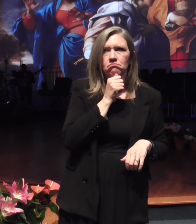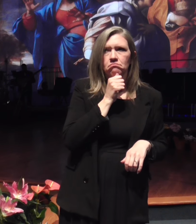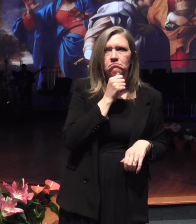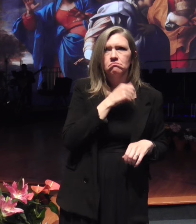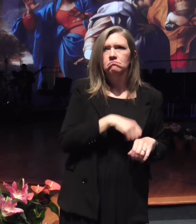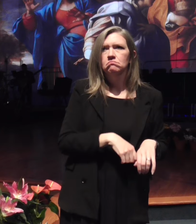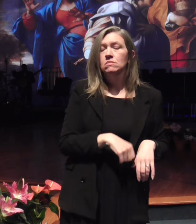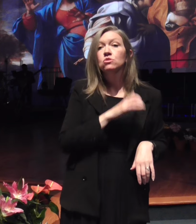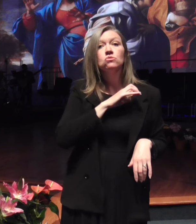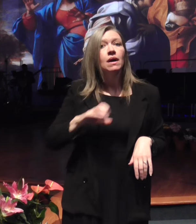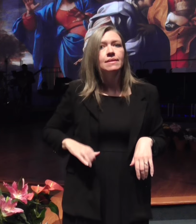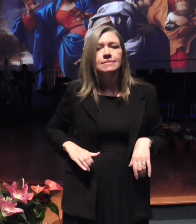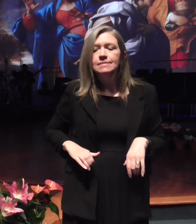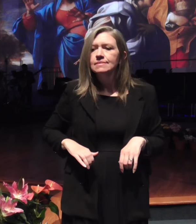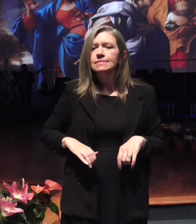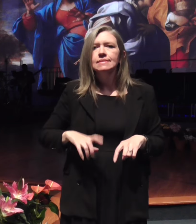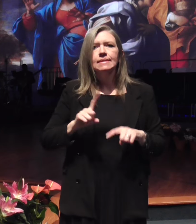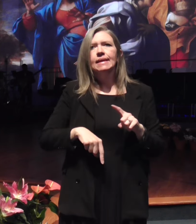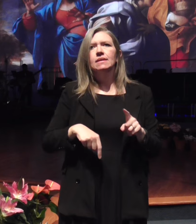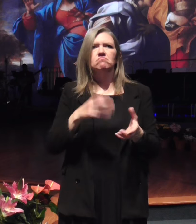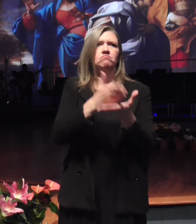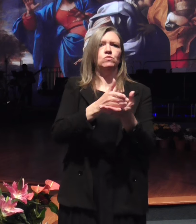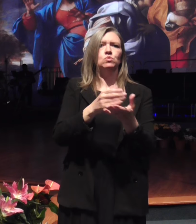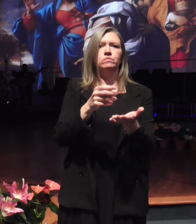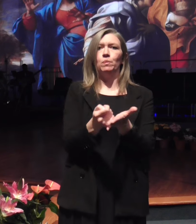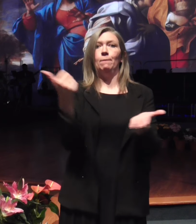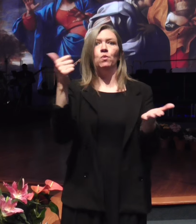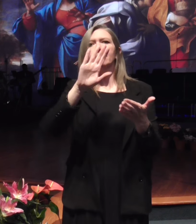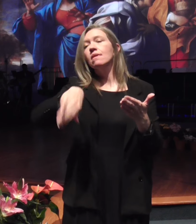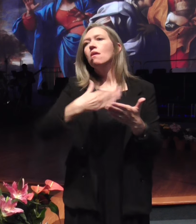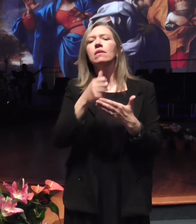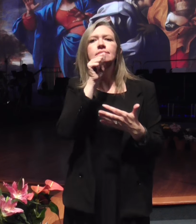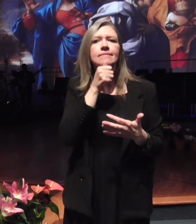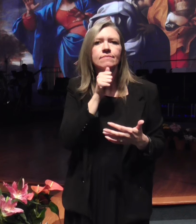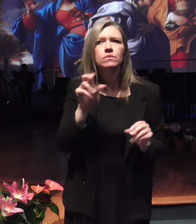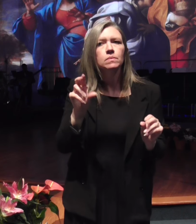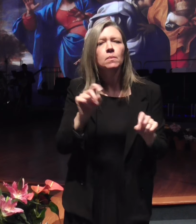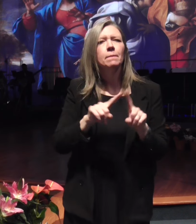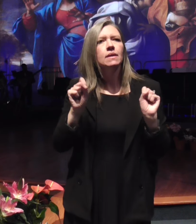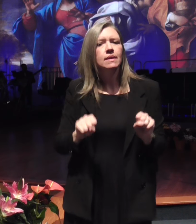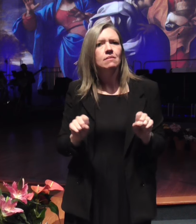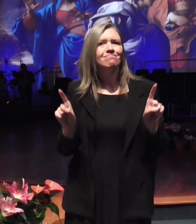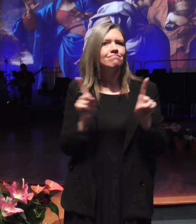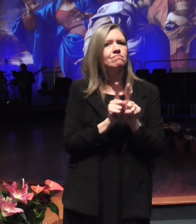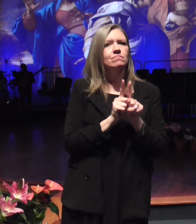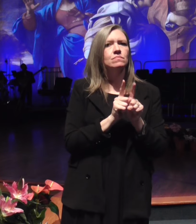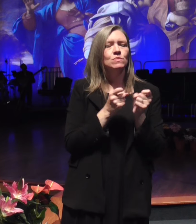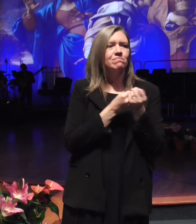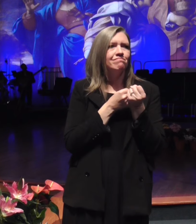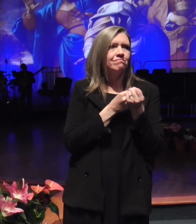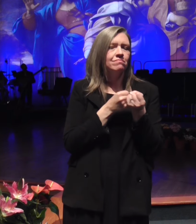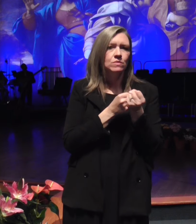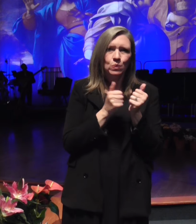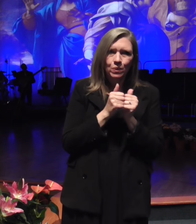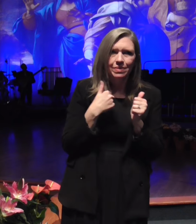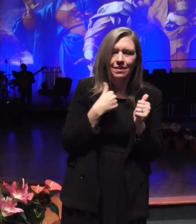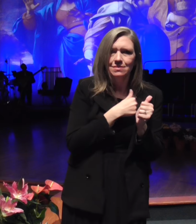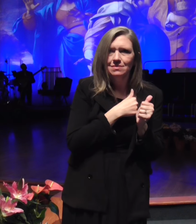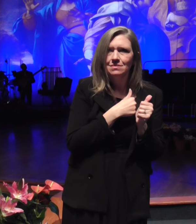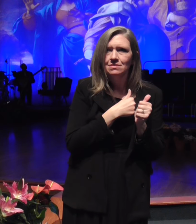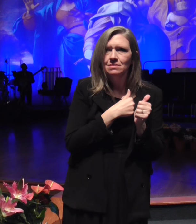Christ cannot remove our suffering, but the Christ can be right there in it with us. And in the furnace